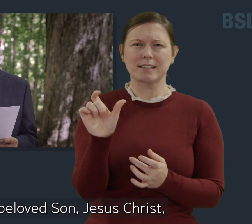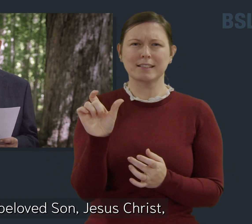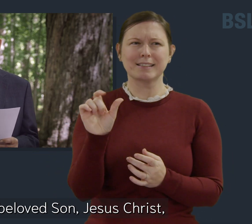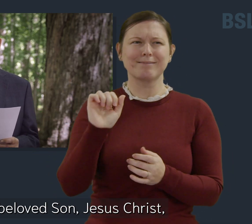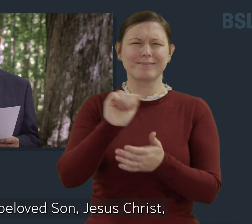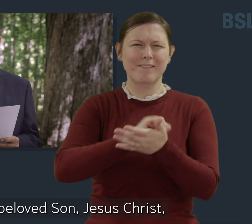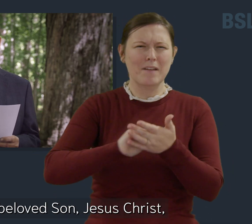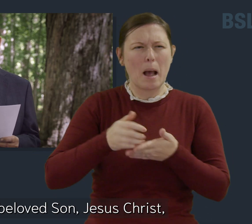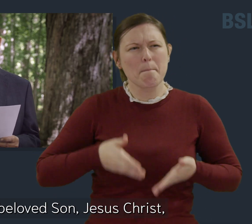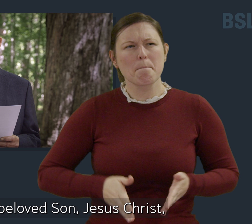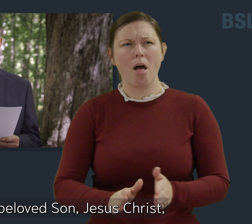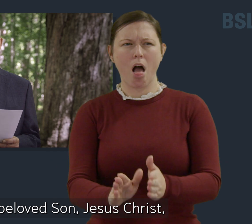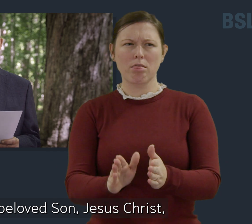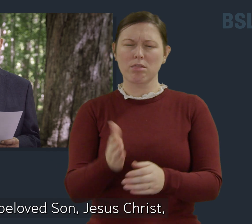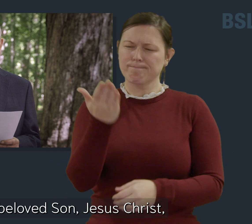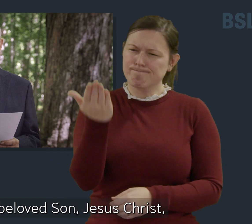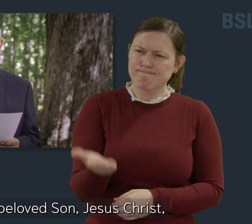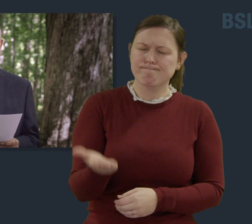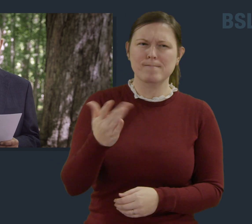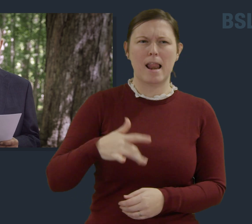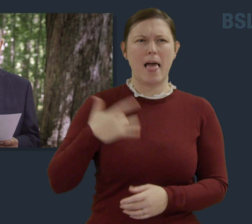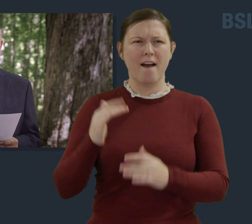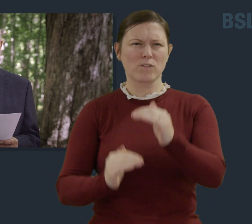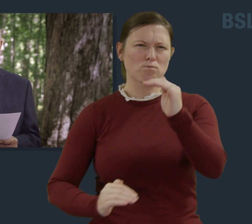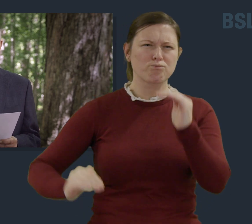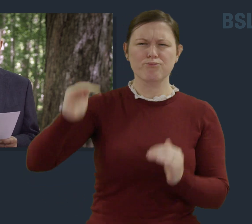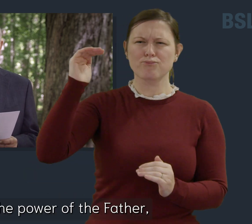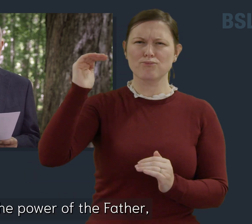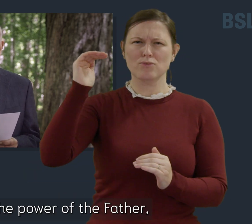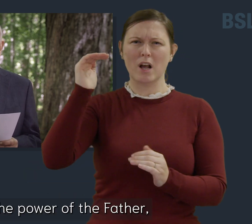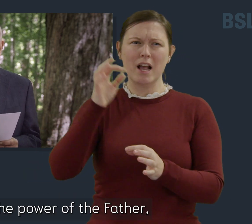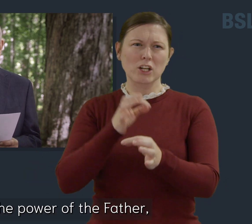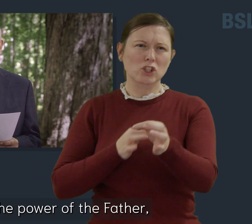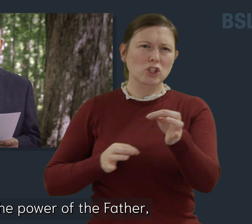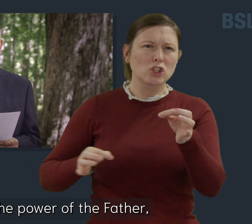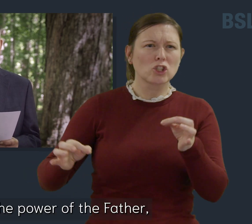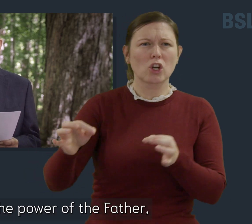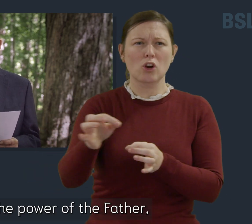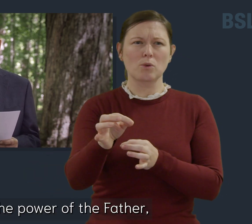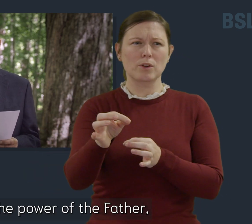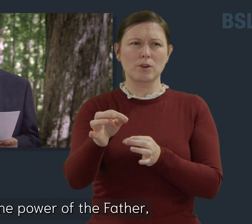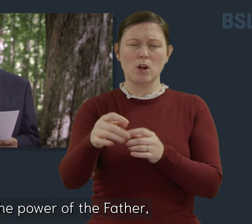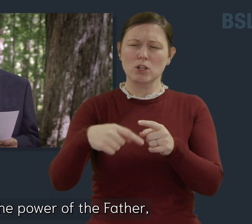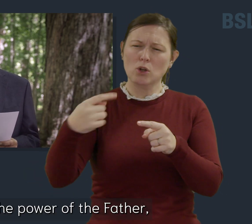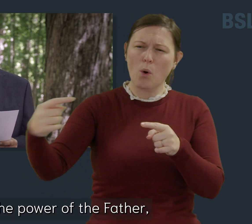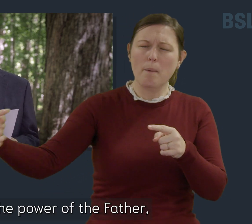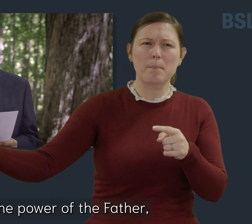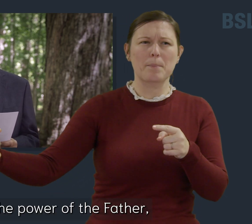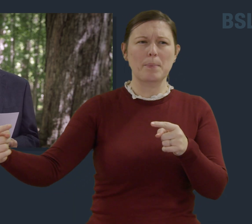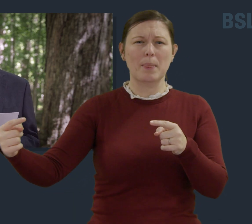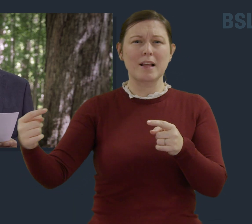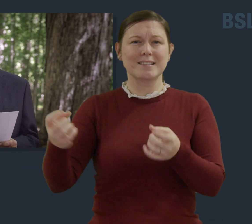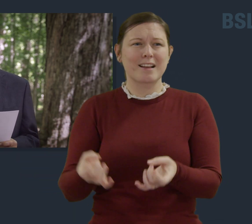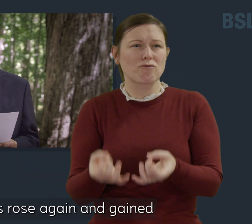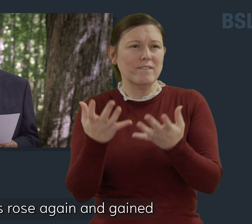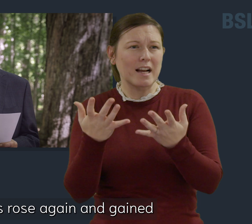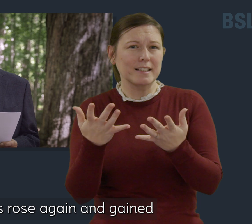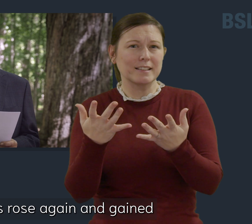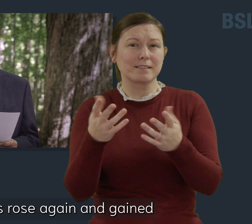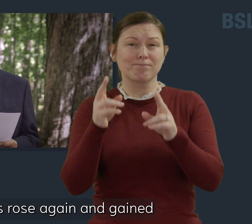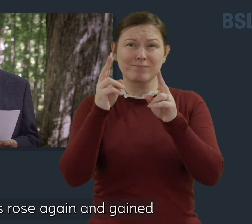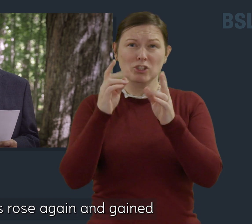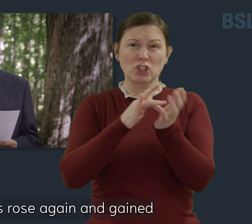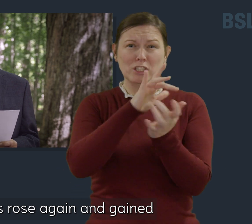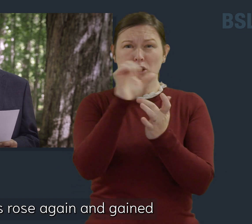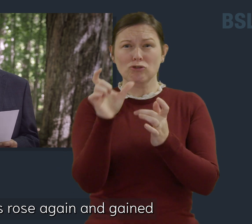His beloved Son, Jesus Christ. By the power of the Father,